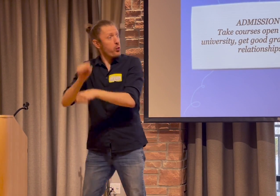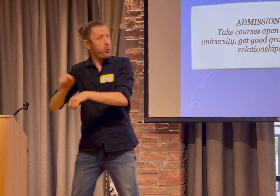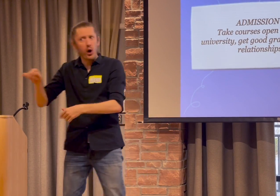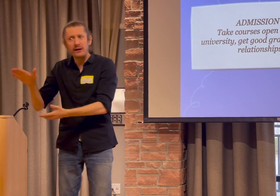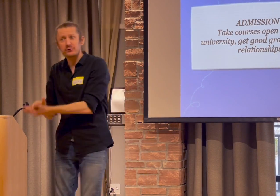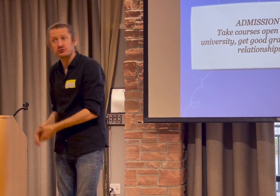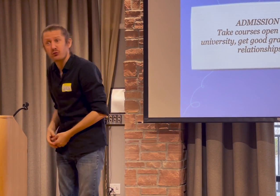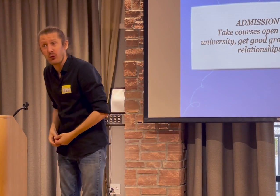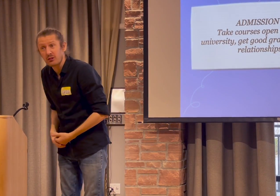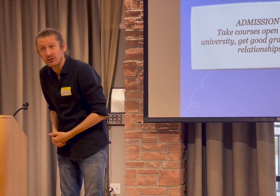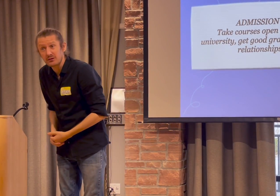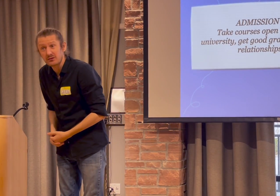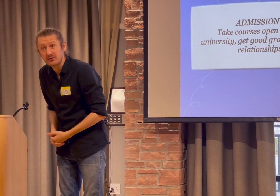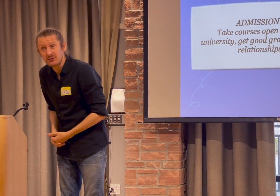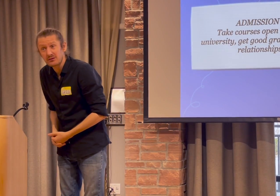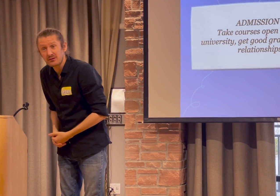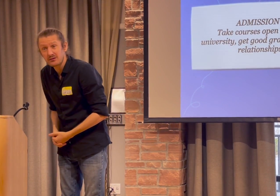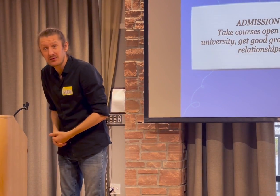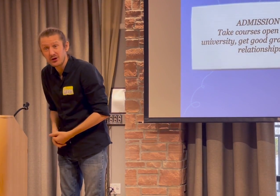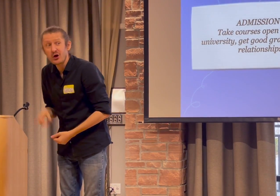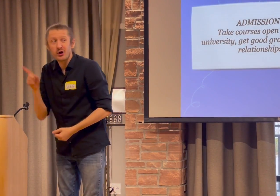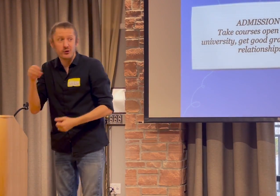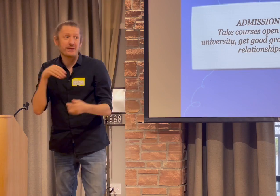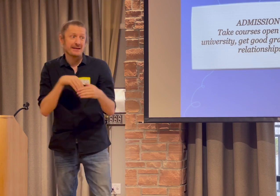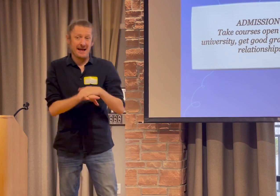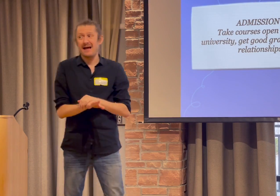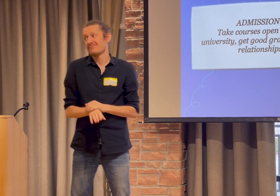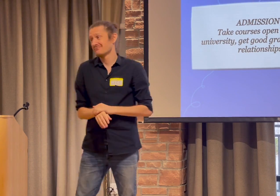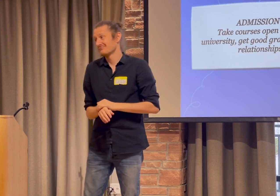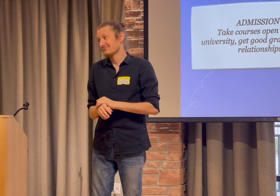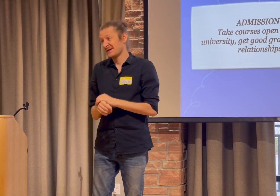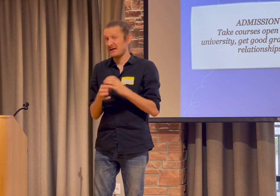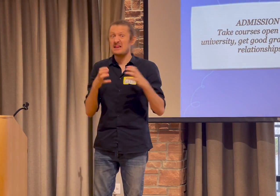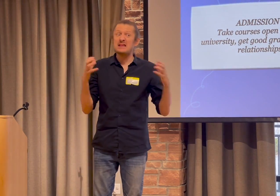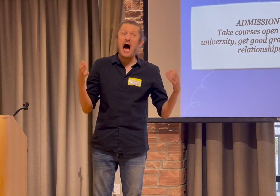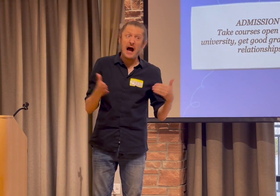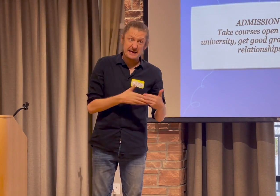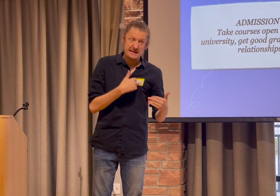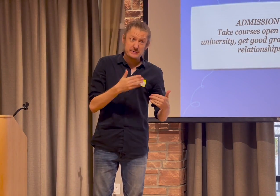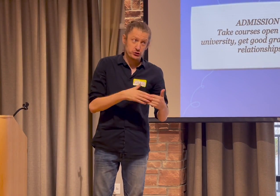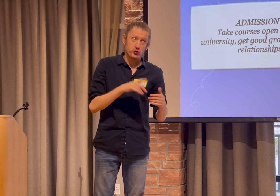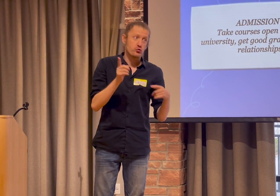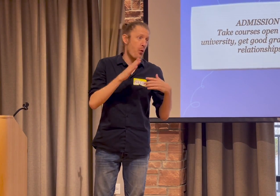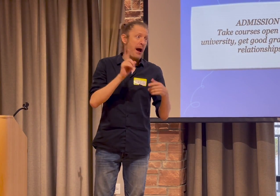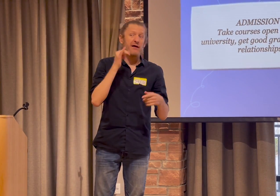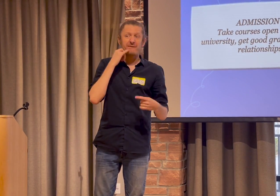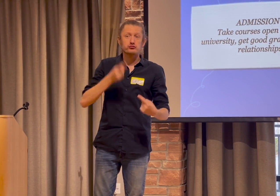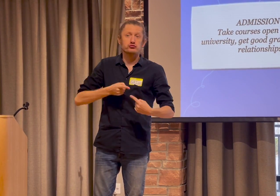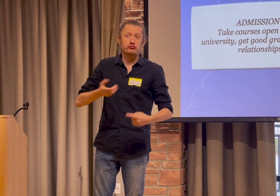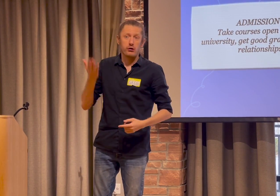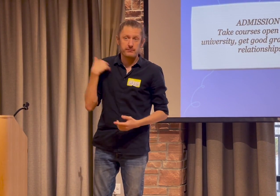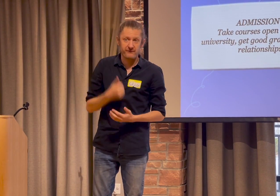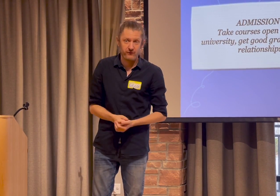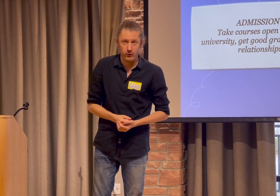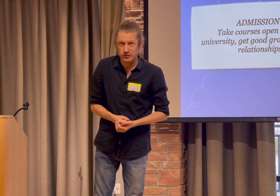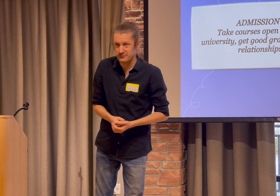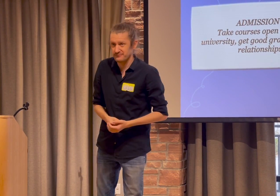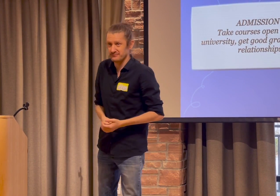have professors who can write great letters of rec for you and a record of good grades from that university, and you can get in. It's